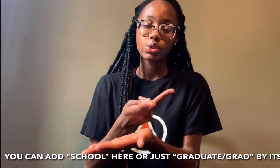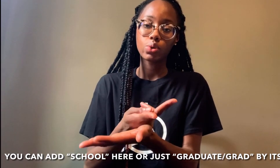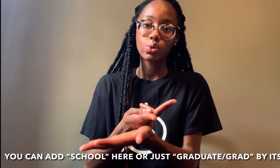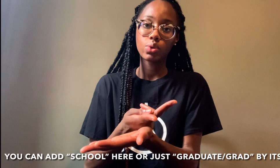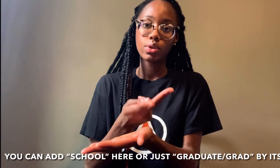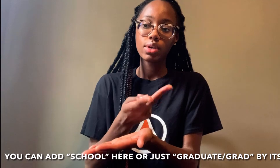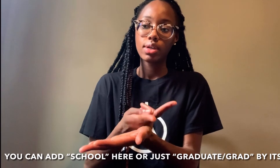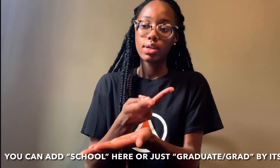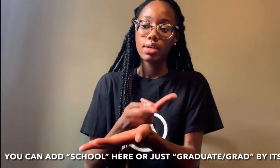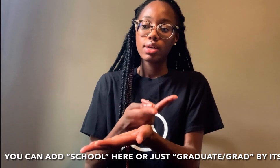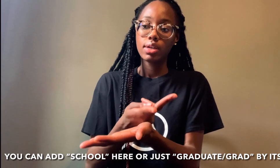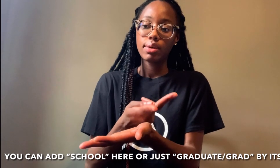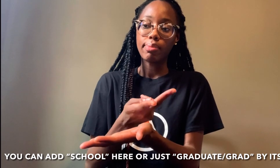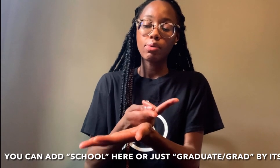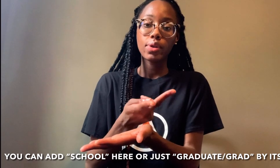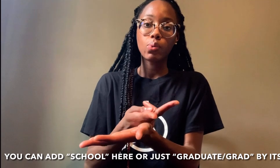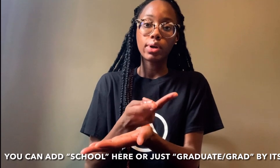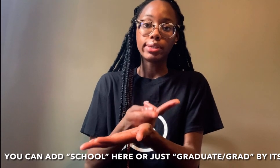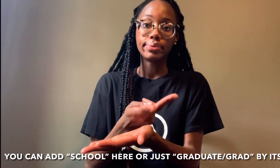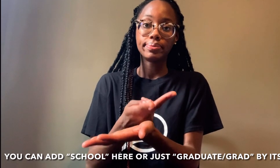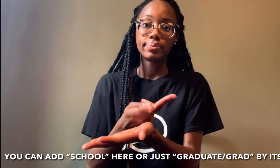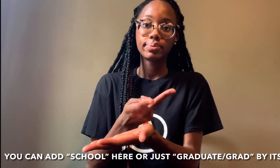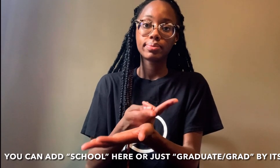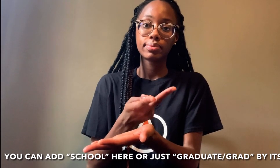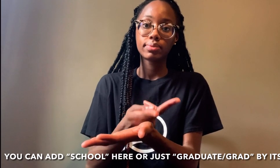school. Both in one.